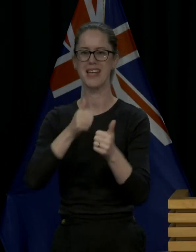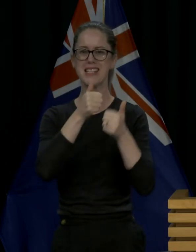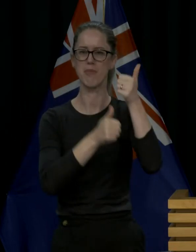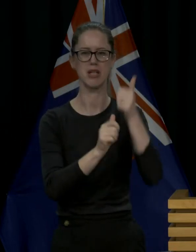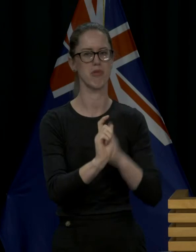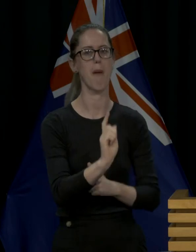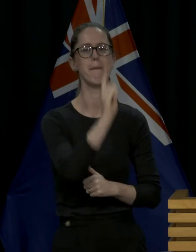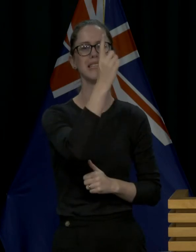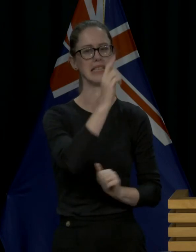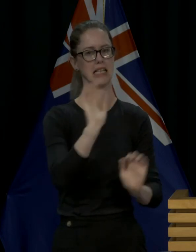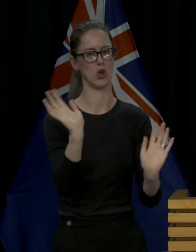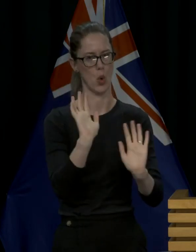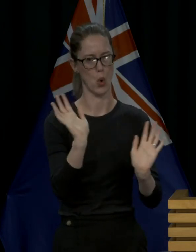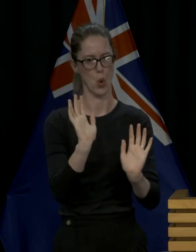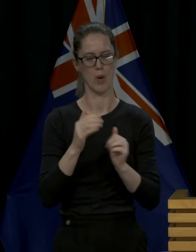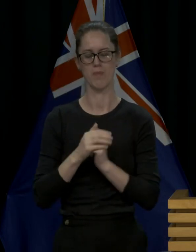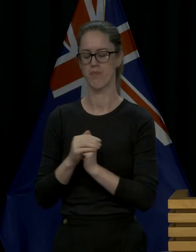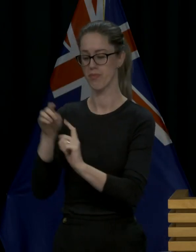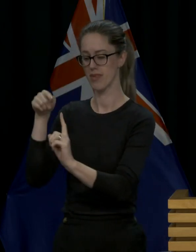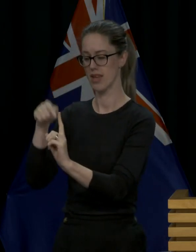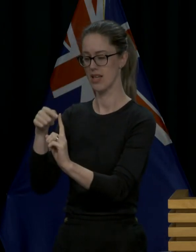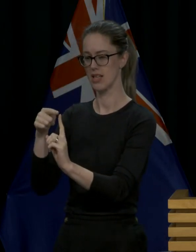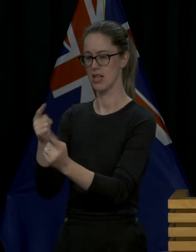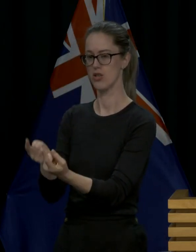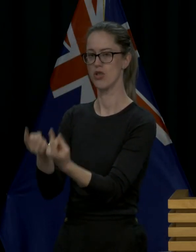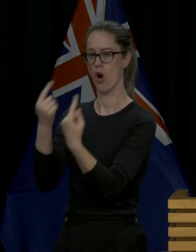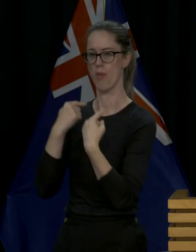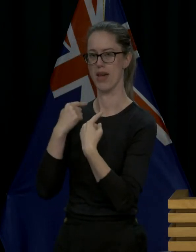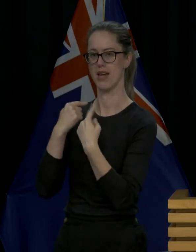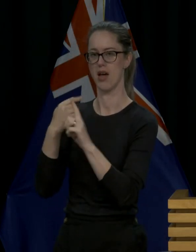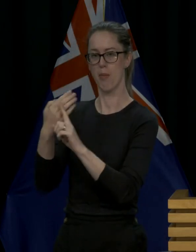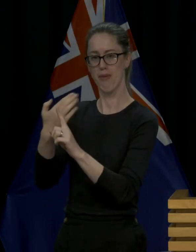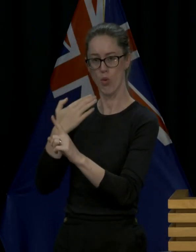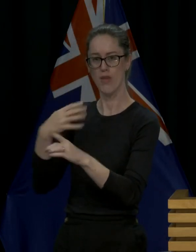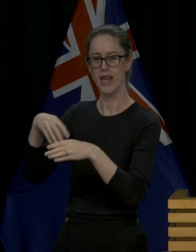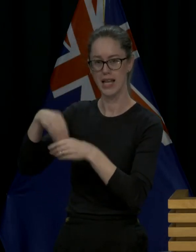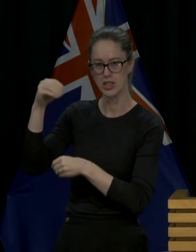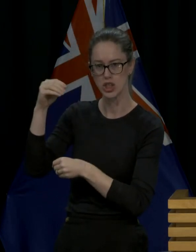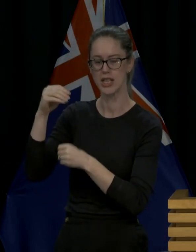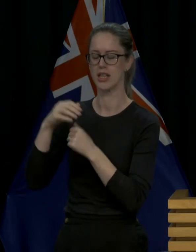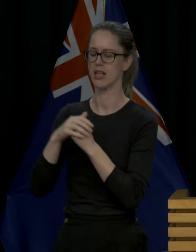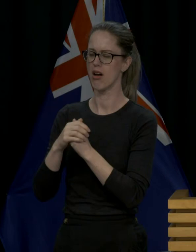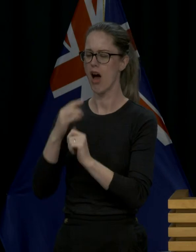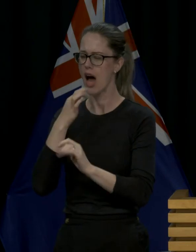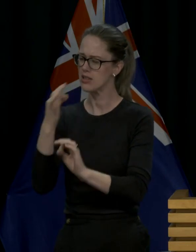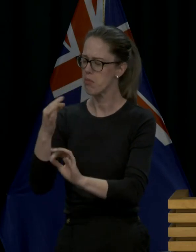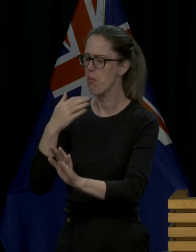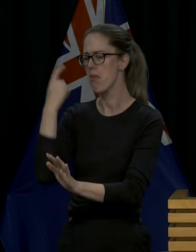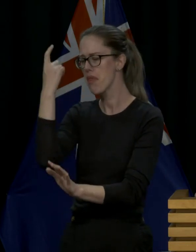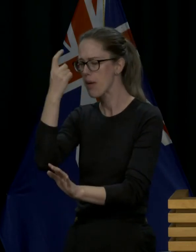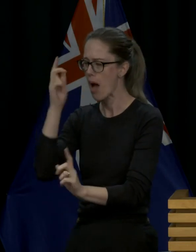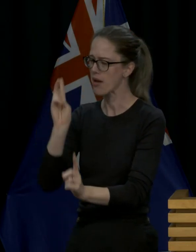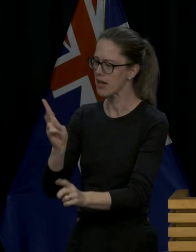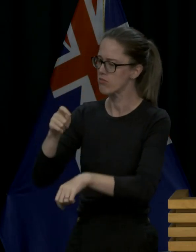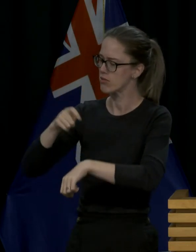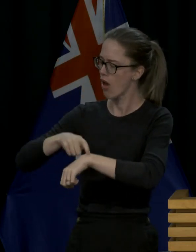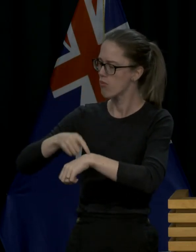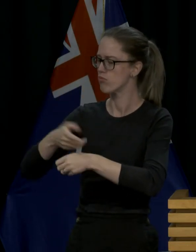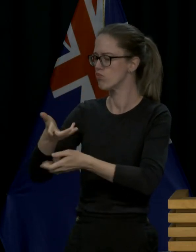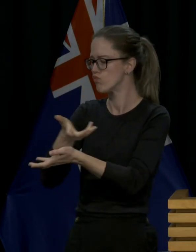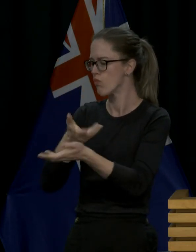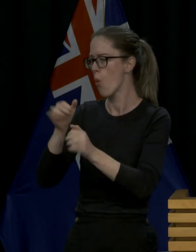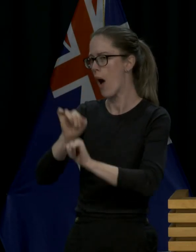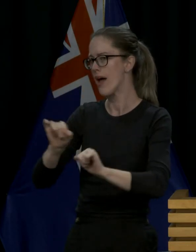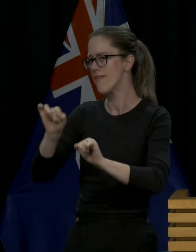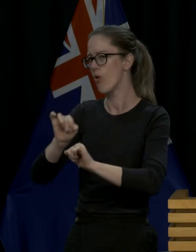Prime Minister. Kelvin shared this view with me before the election. I asked him to reconsider and to take some time and wait for